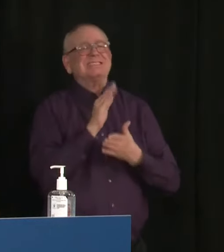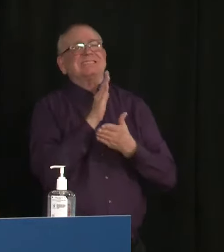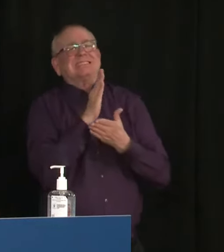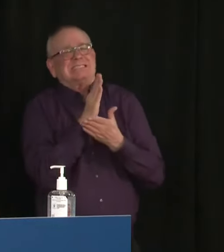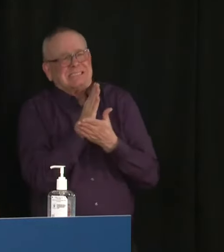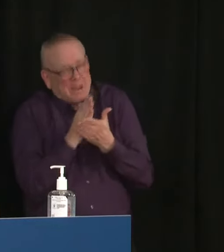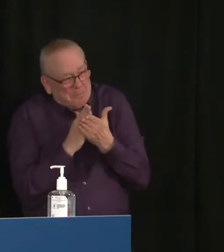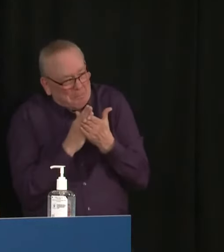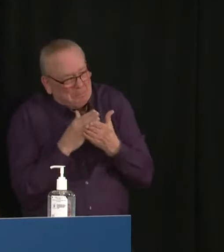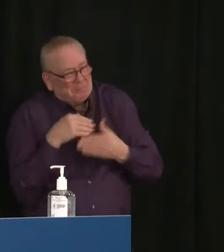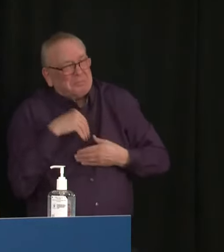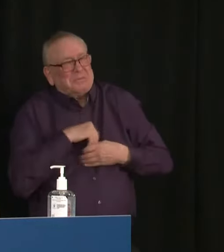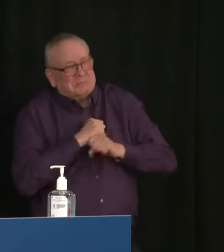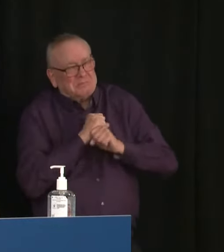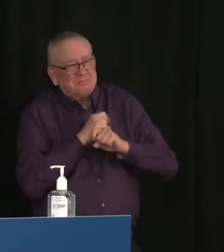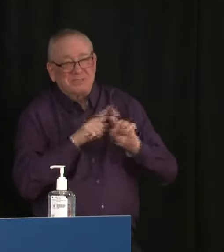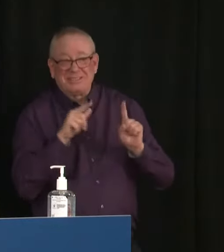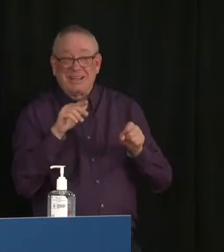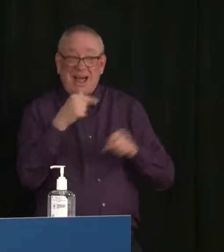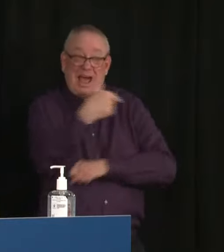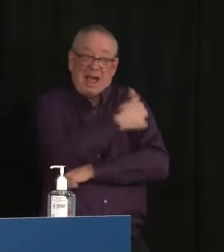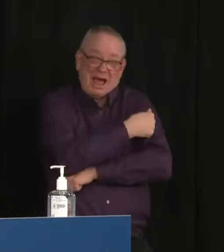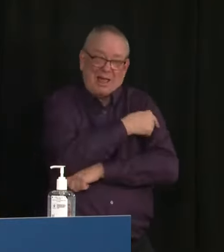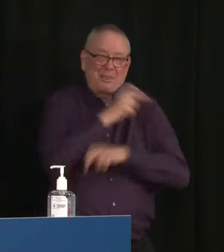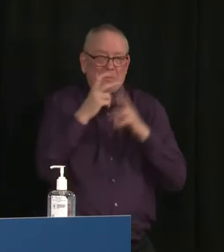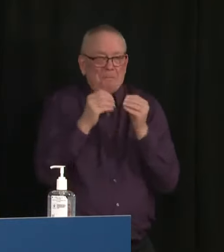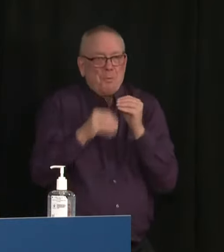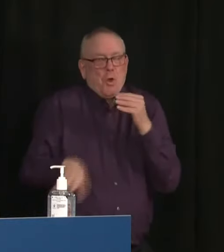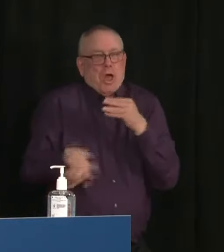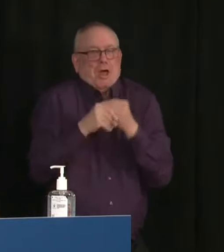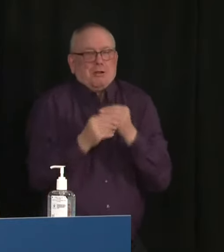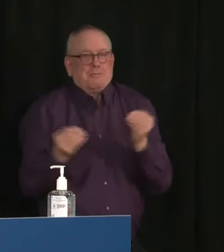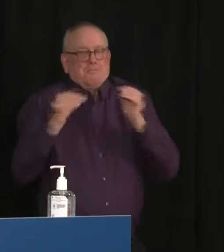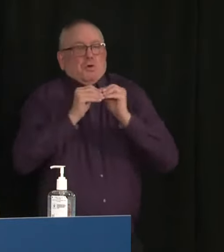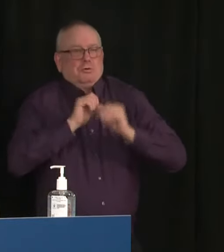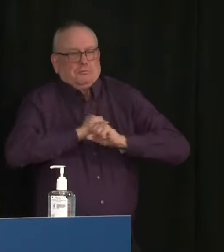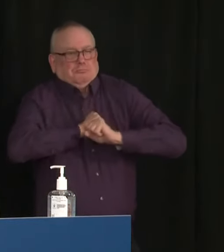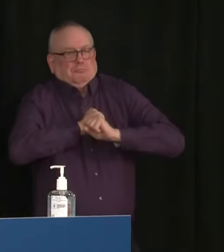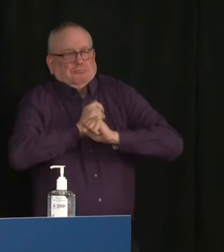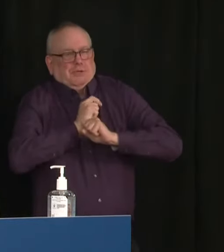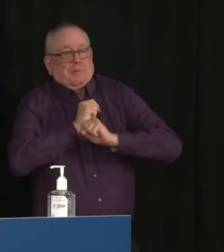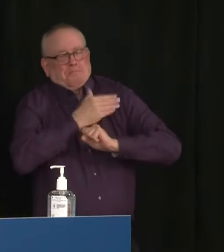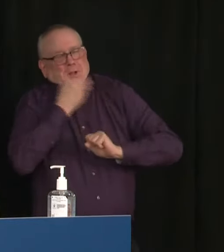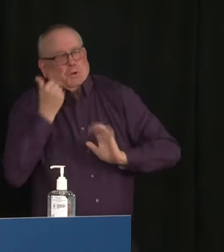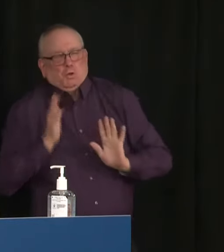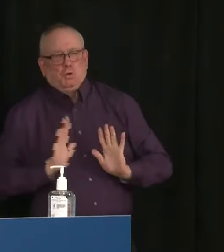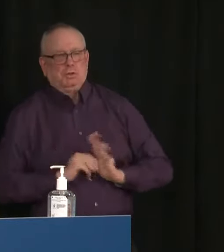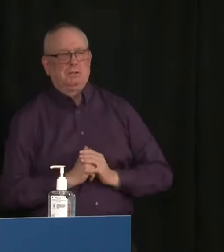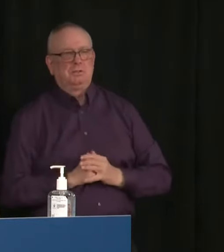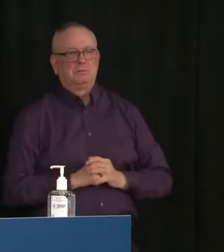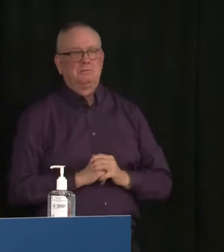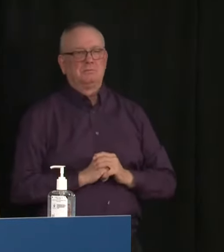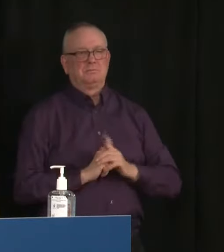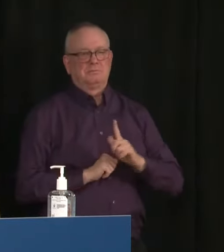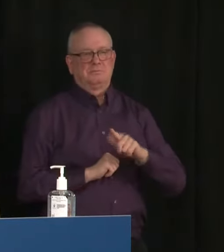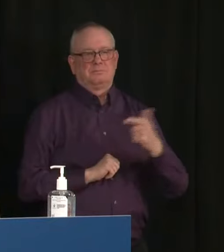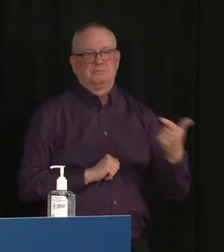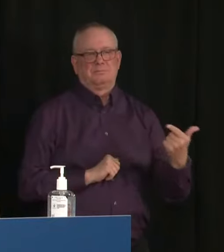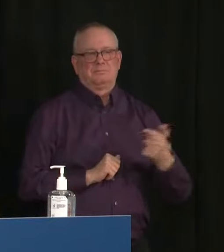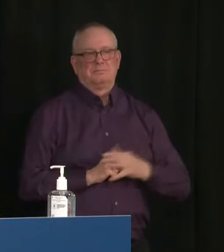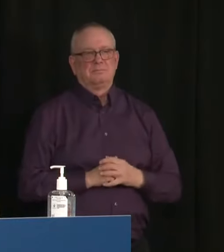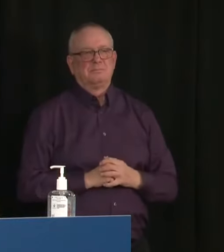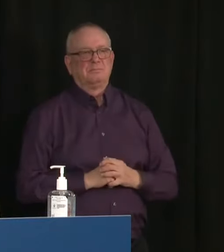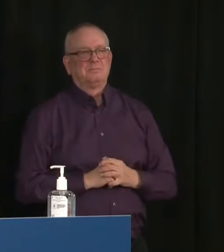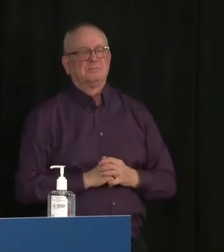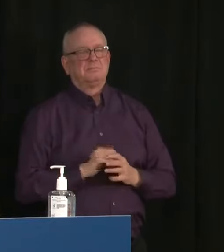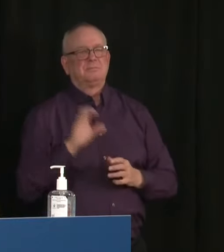Hi, Dr. Hinshaw. You mentioned following your meeting with Mayor Don Scott that you will ensure there is supply there for